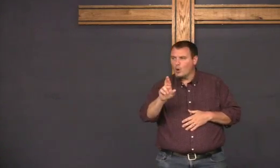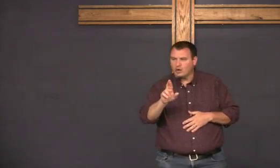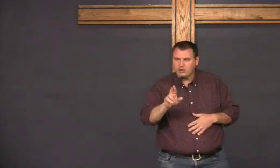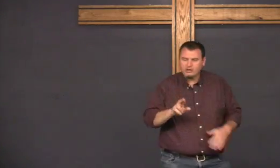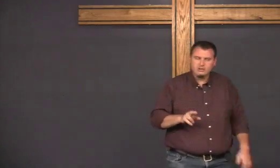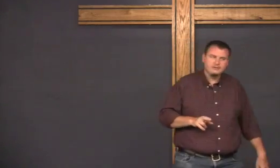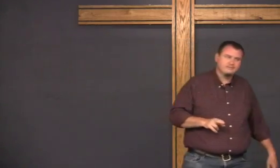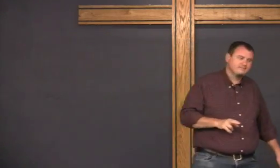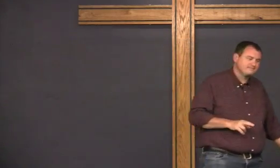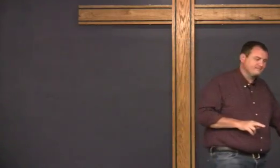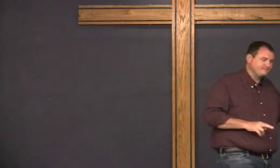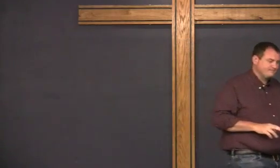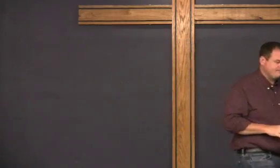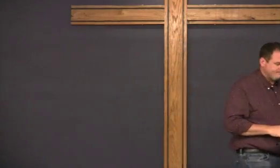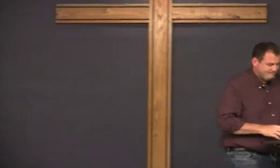Or